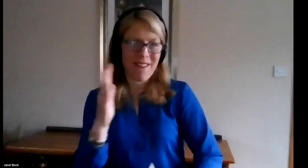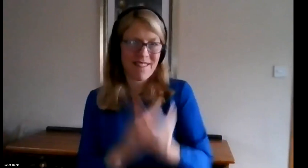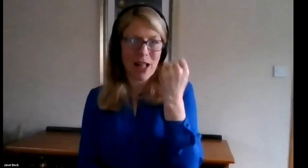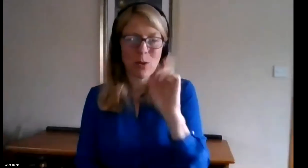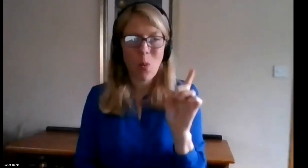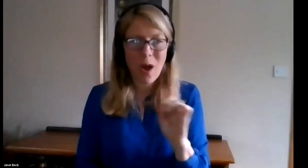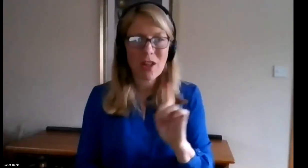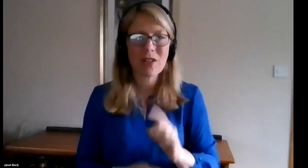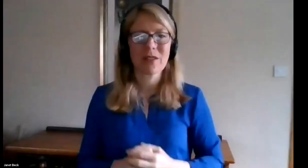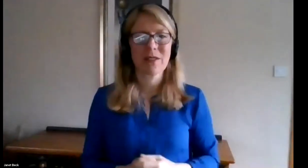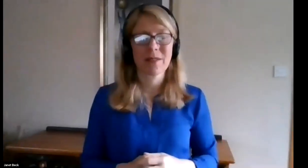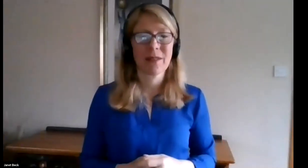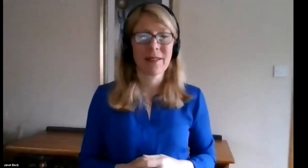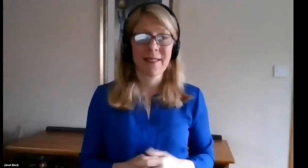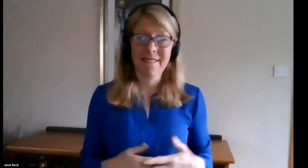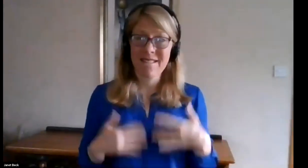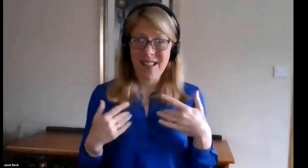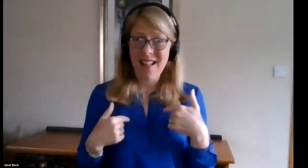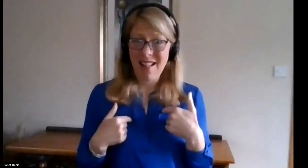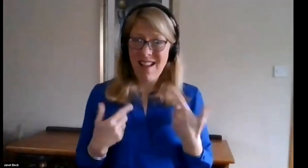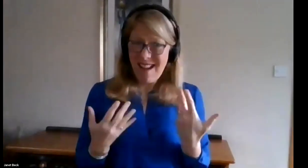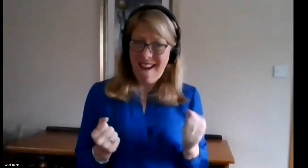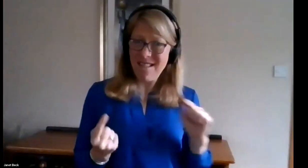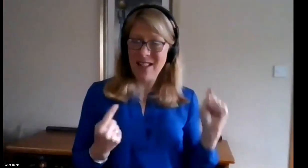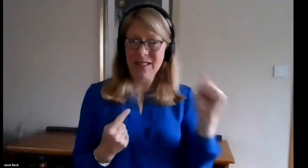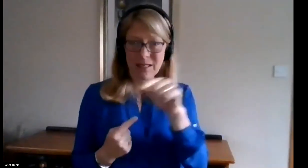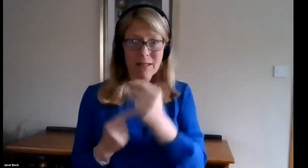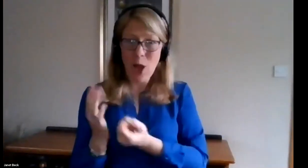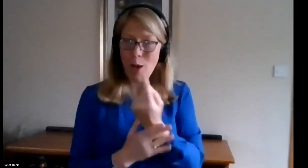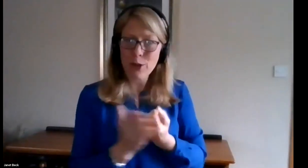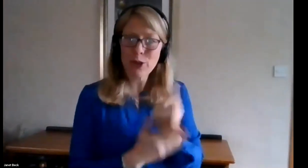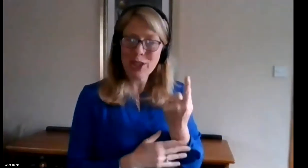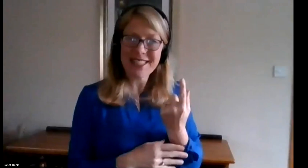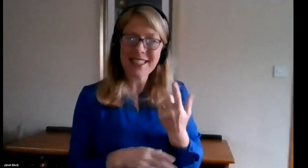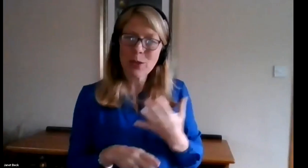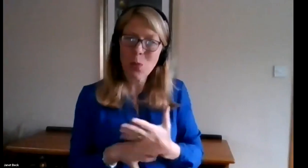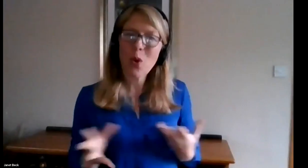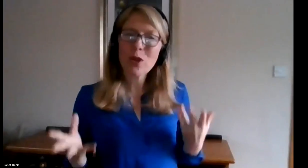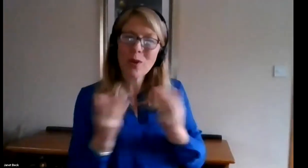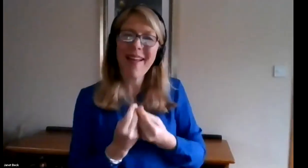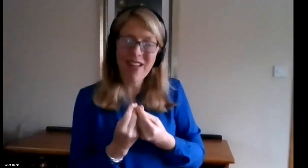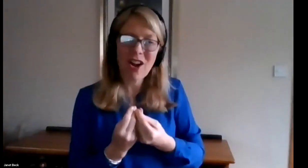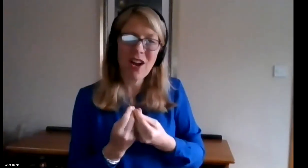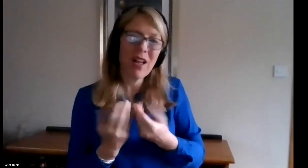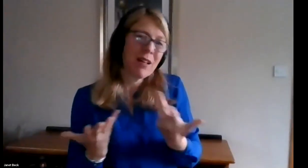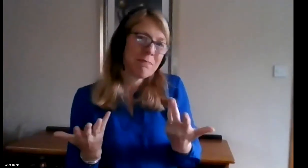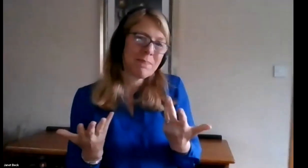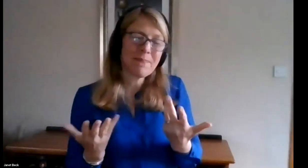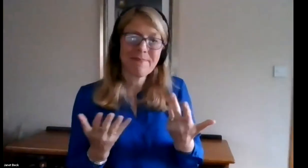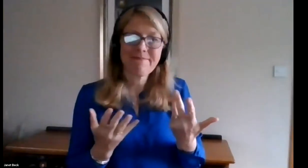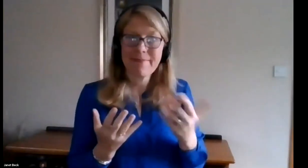There's lots of opportunities, I think, for creative collaborations between our students and organizations around